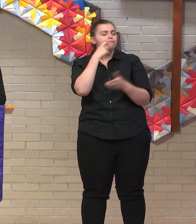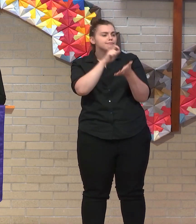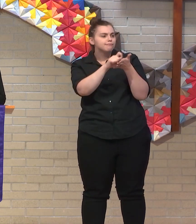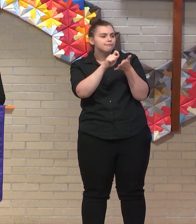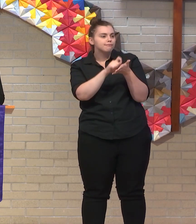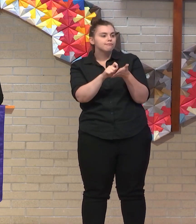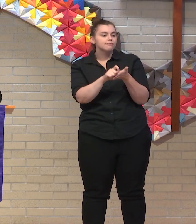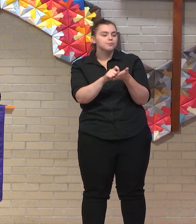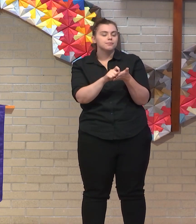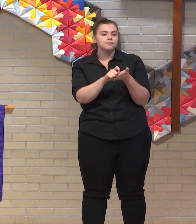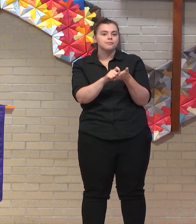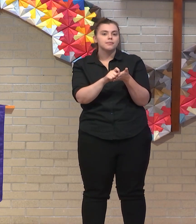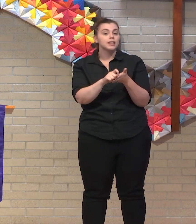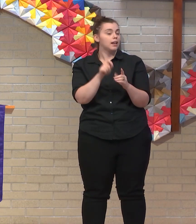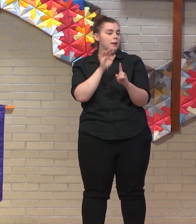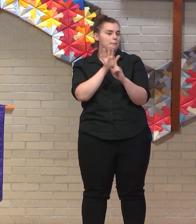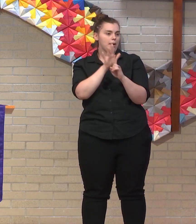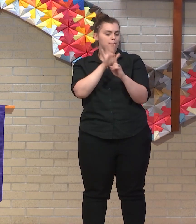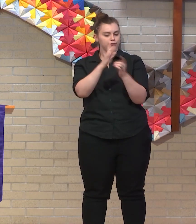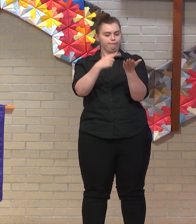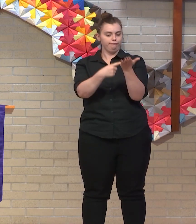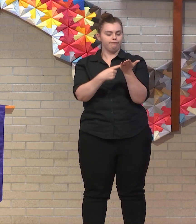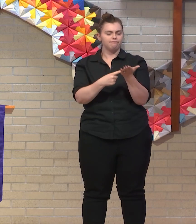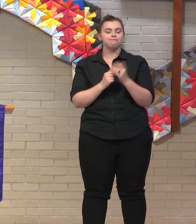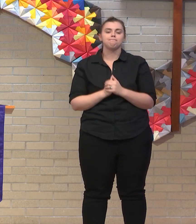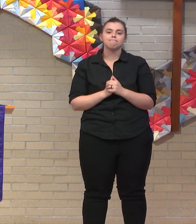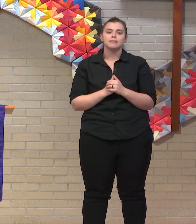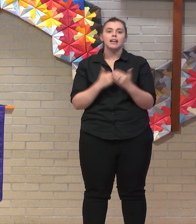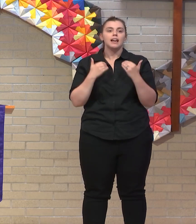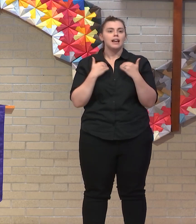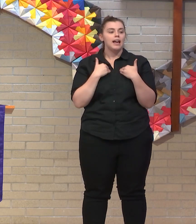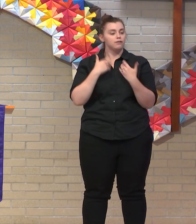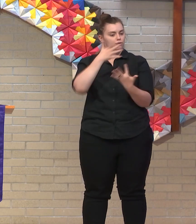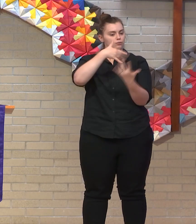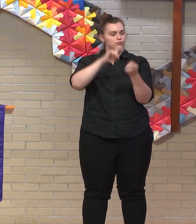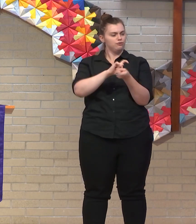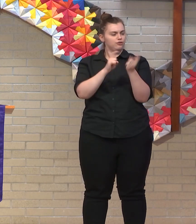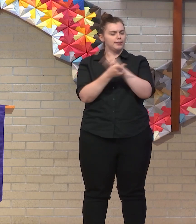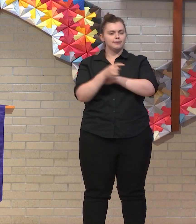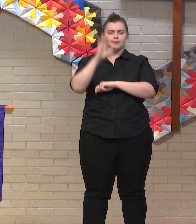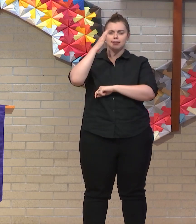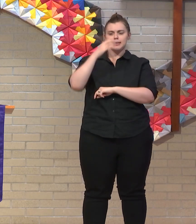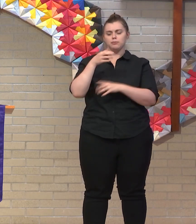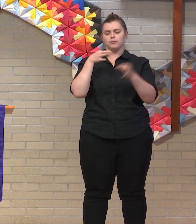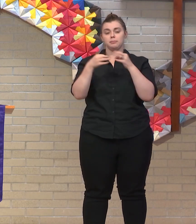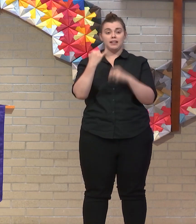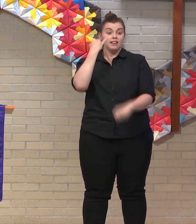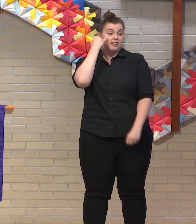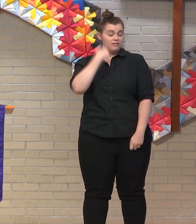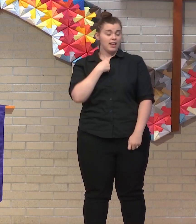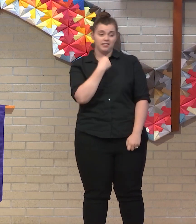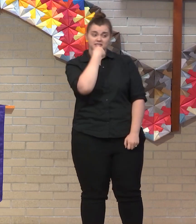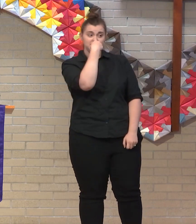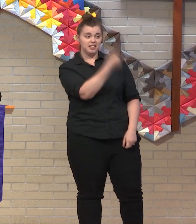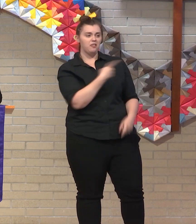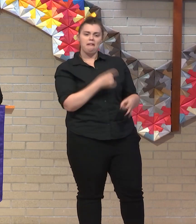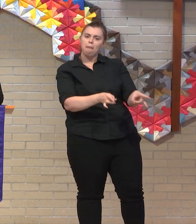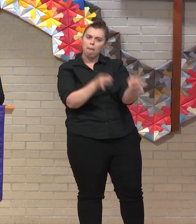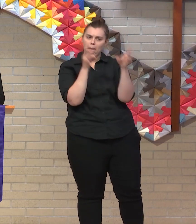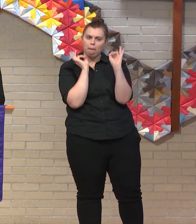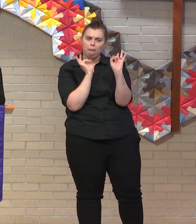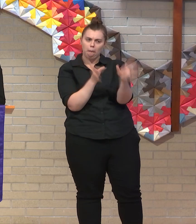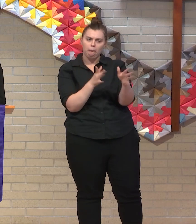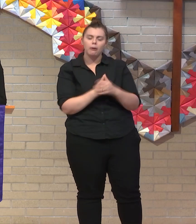wrote, "In popular discourse, there's a model of social change that seems to say that if I tell you how much I hate